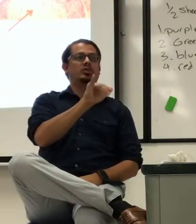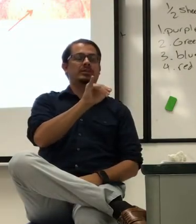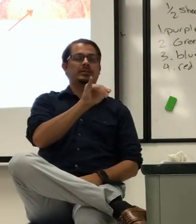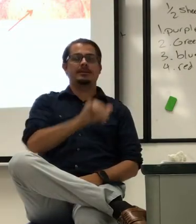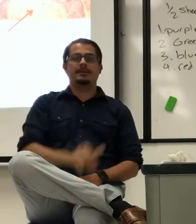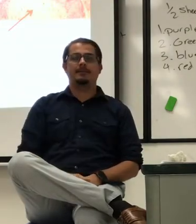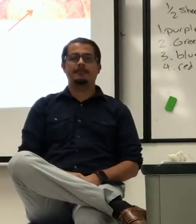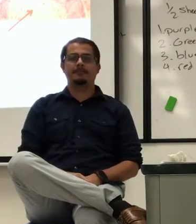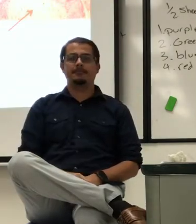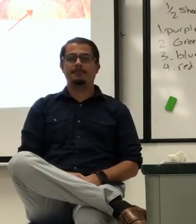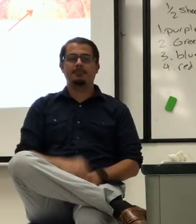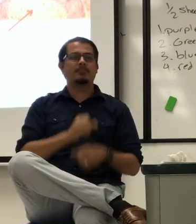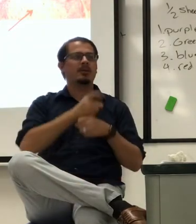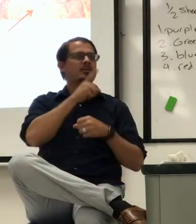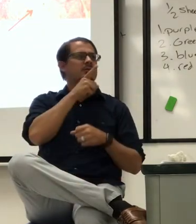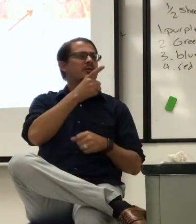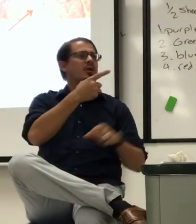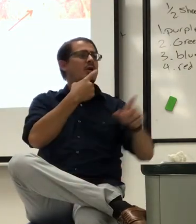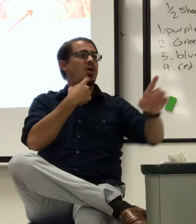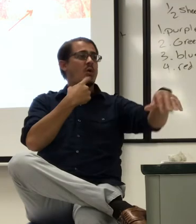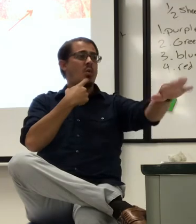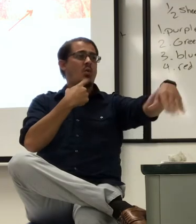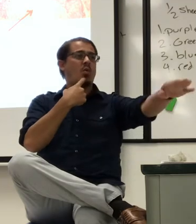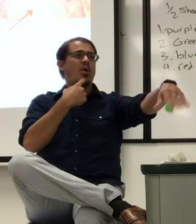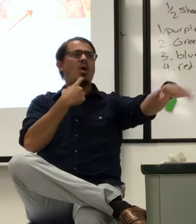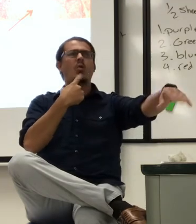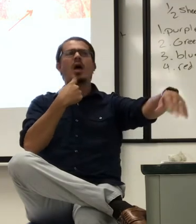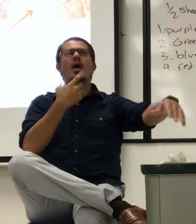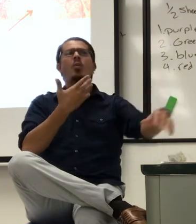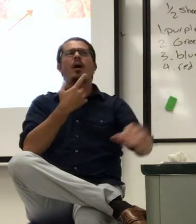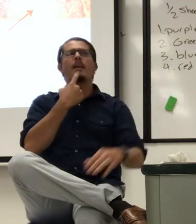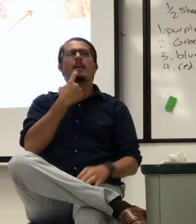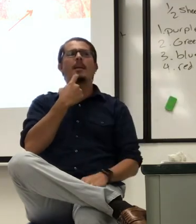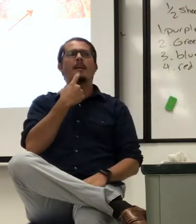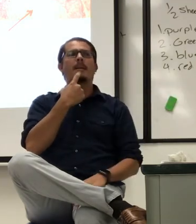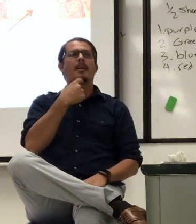to make her on track, what did you put for the red arrow?